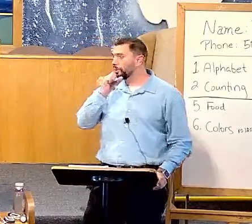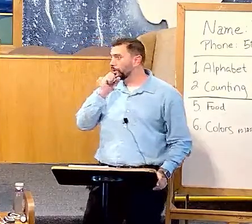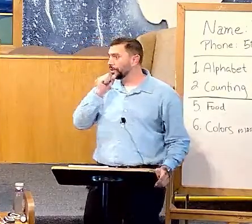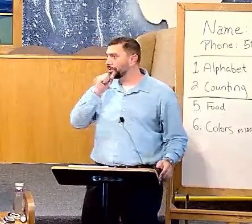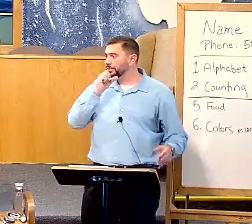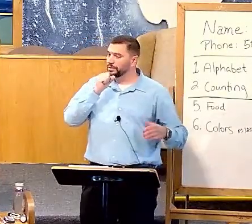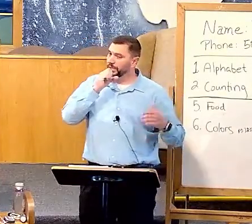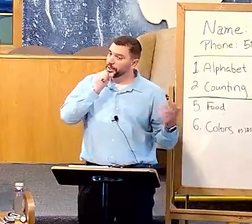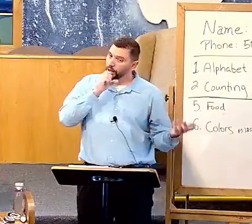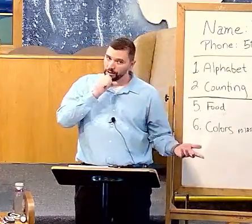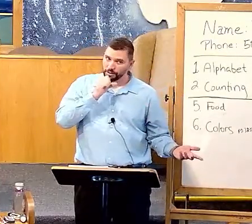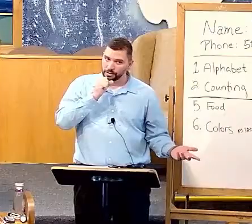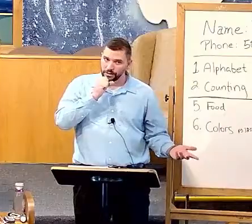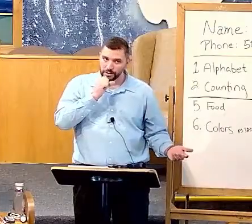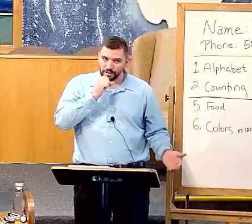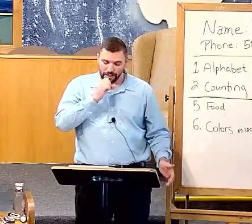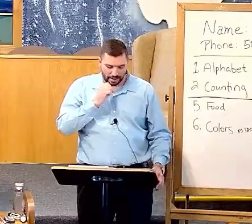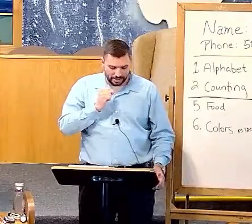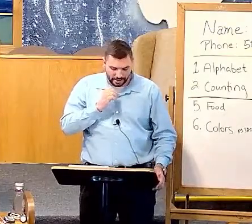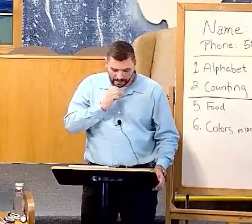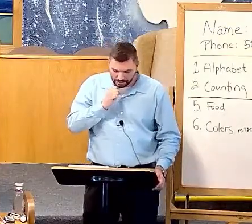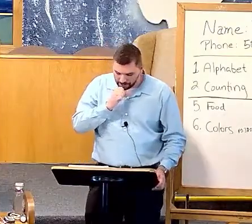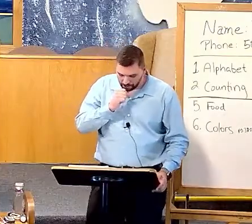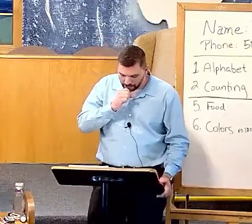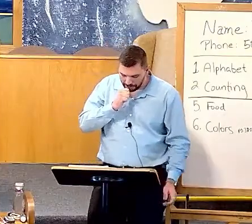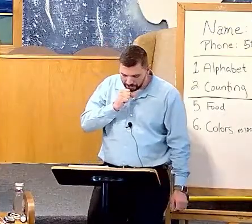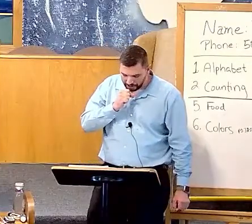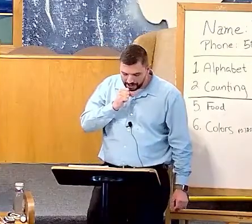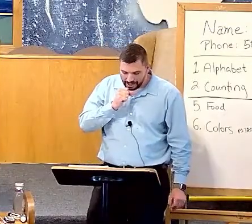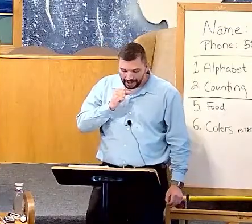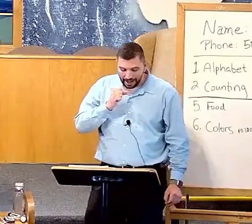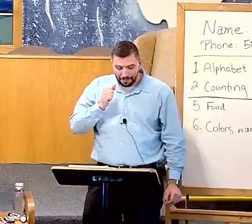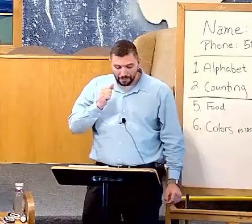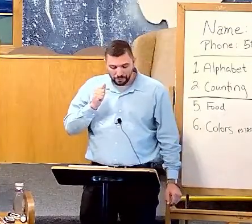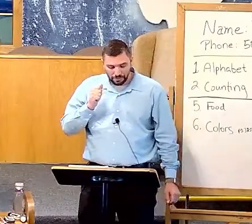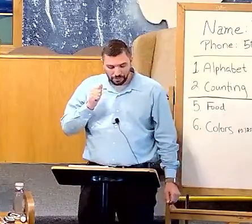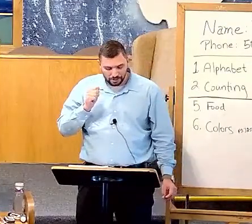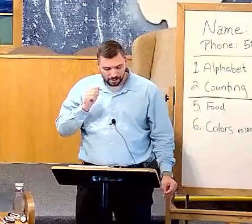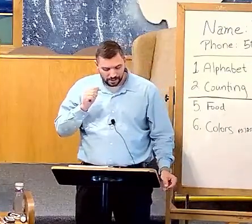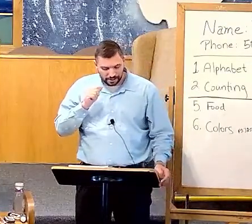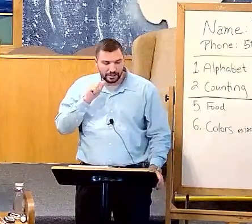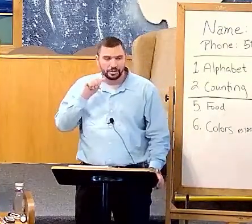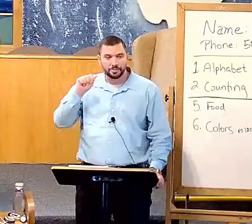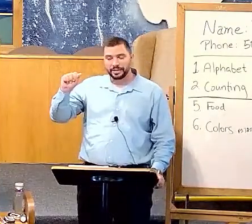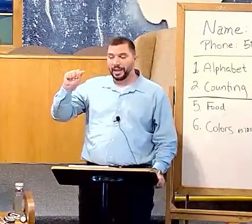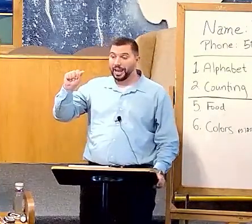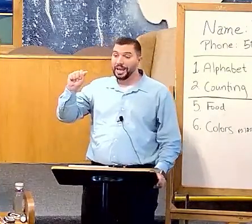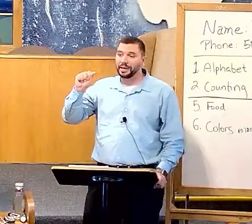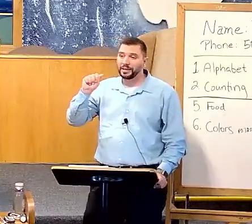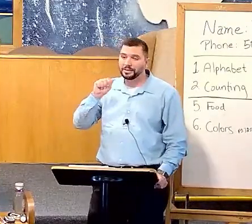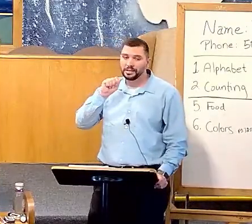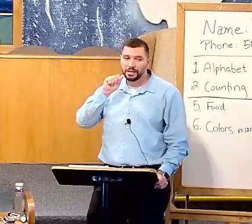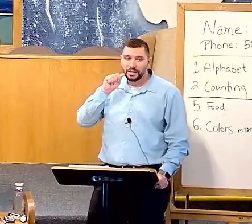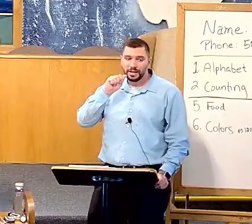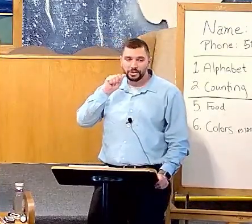orange in color, and so that's orange. Apple, again, you can make the A hand. You can go like